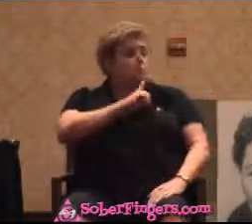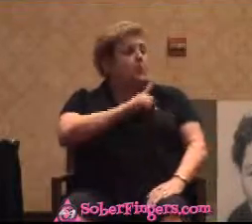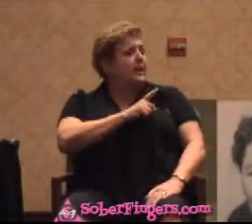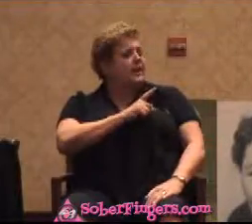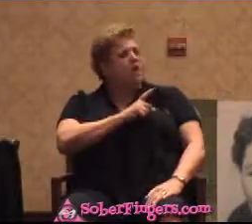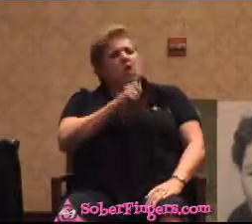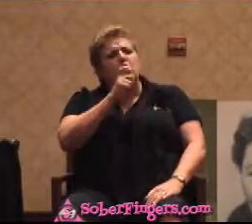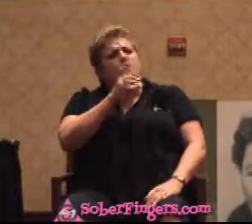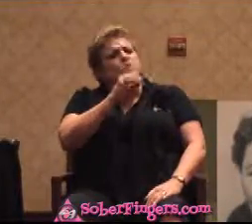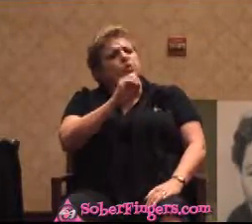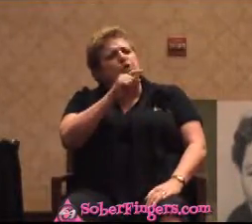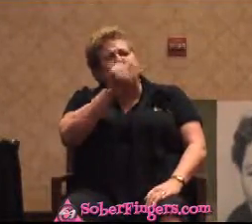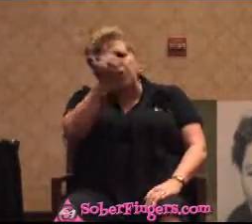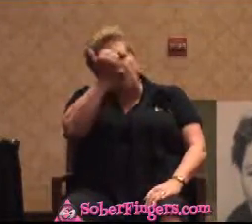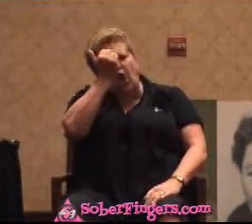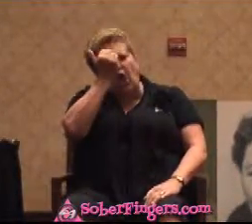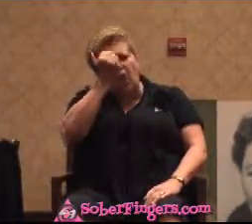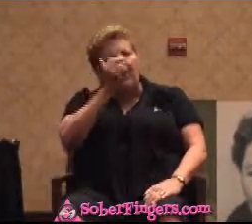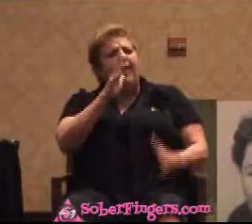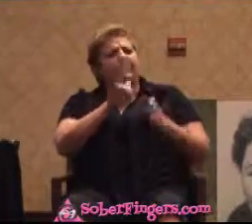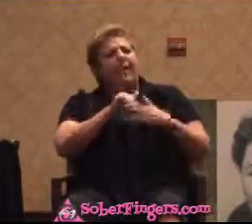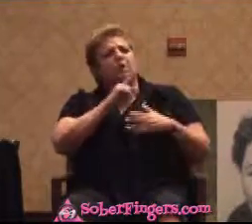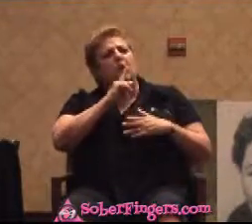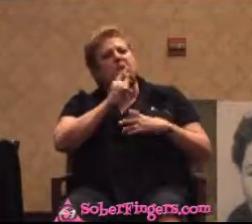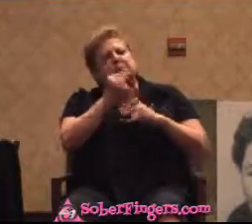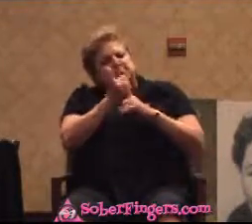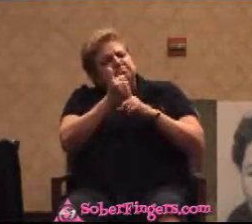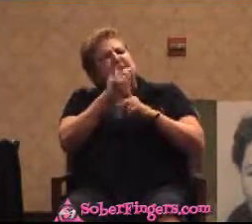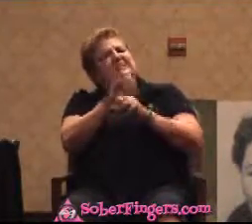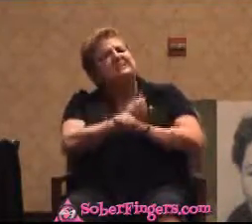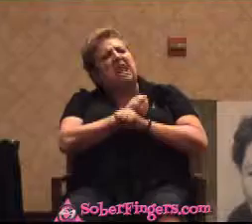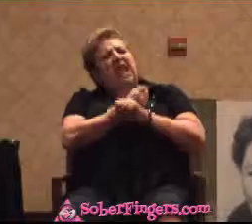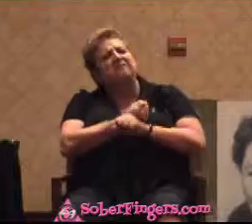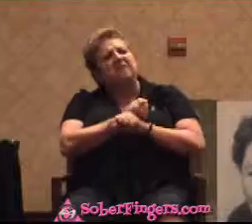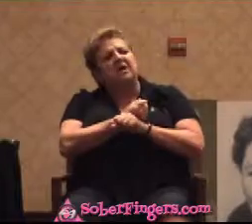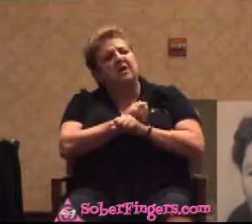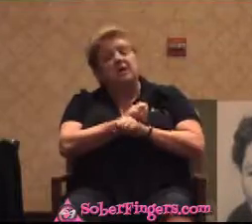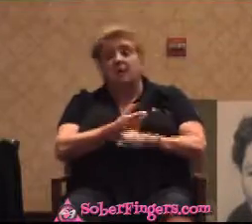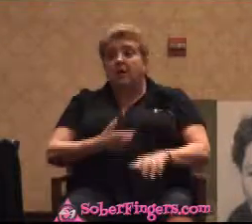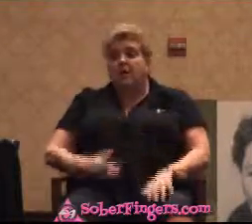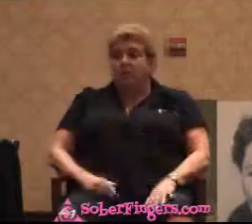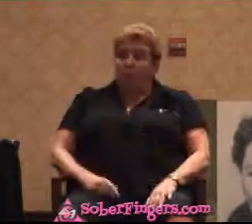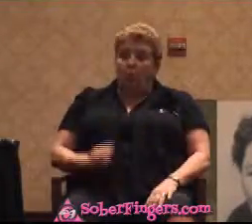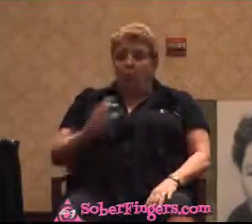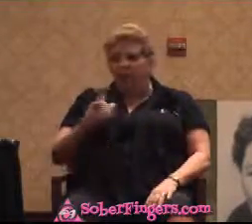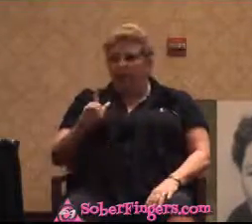you know personally that was a slave? And I was like, well, I don't know nobody personally.